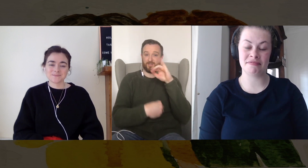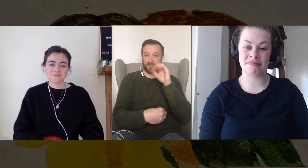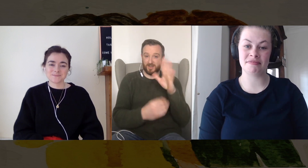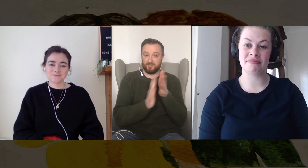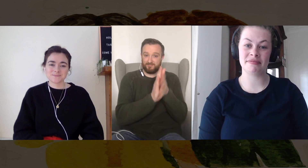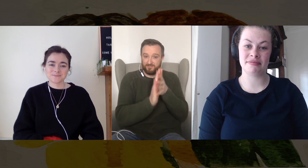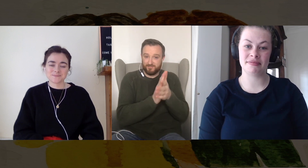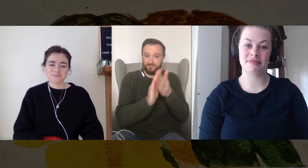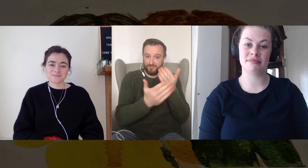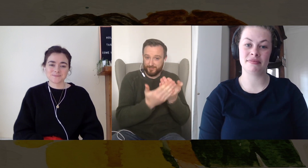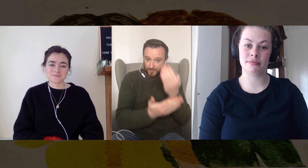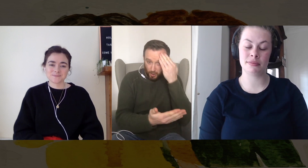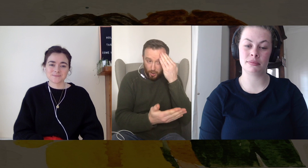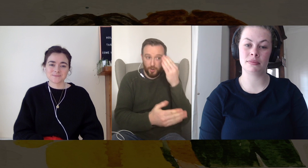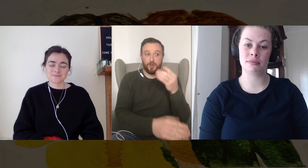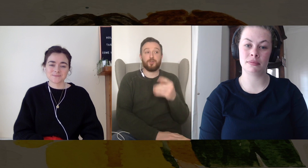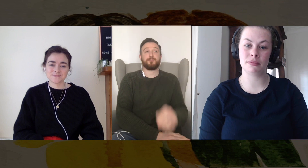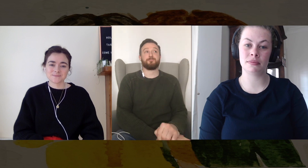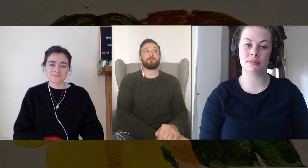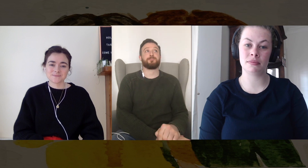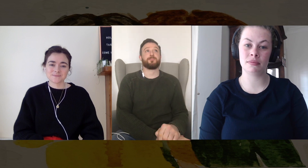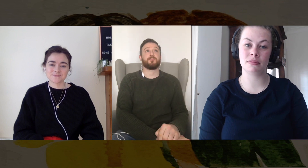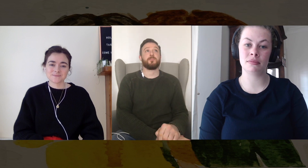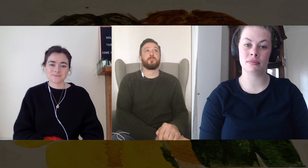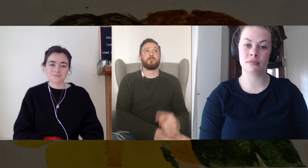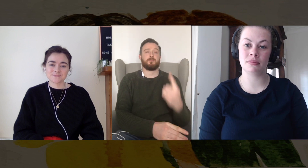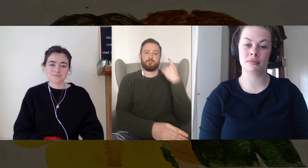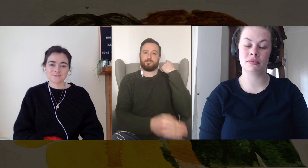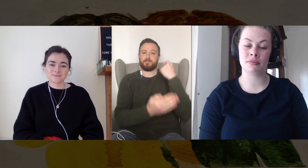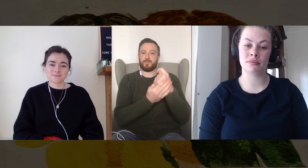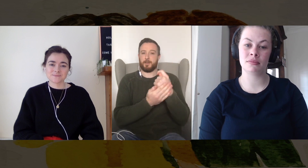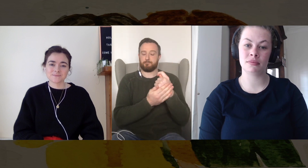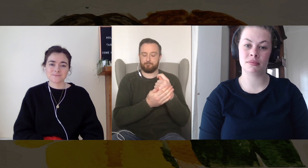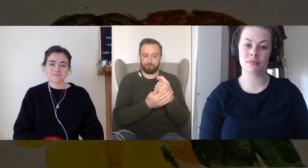God. So that was how I started learning design, and then